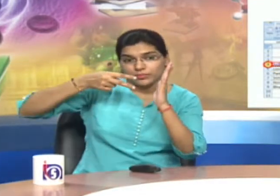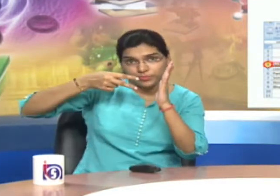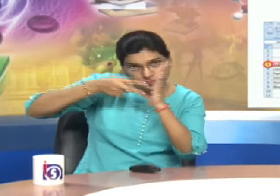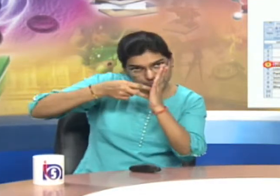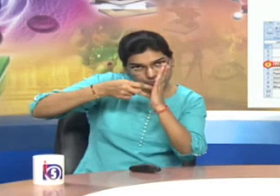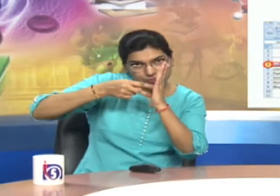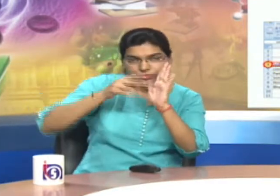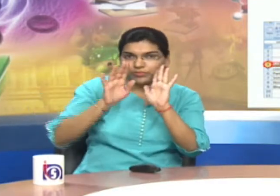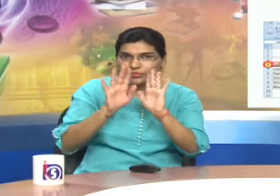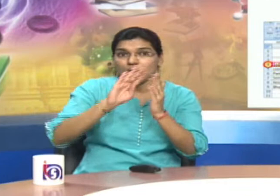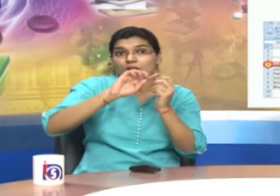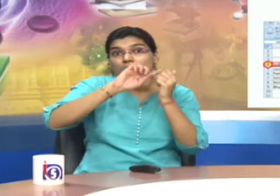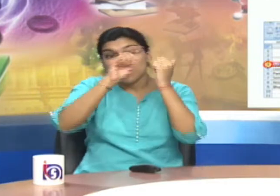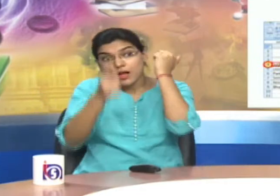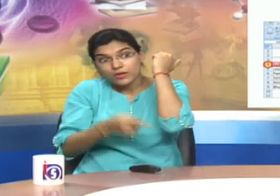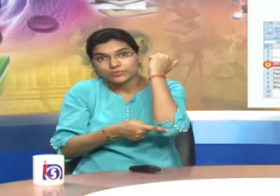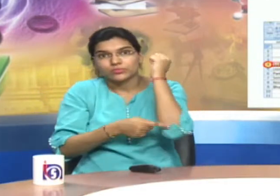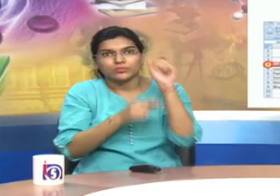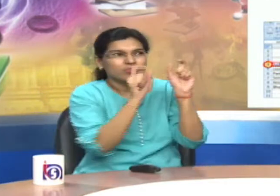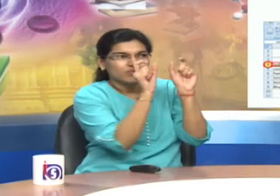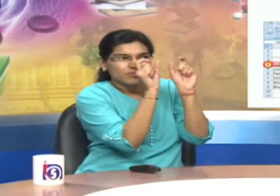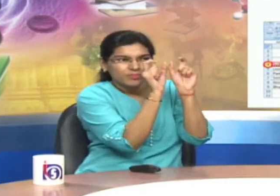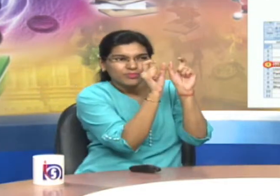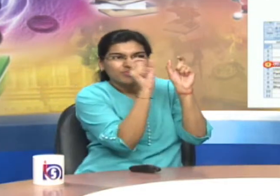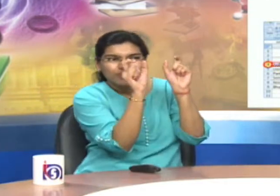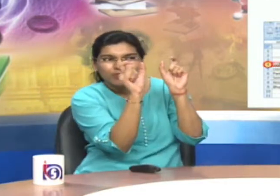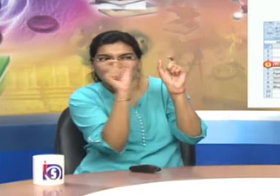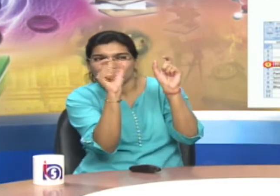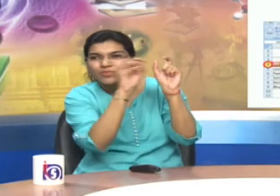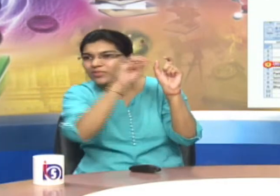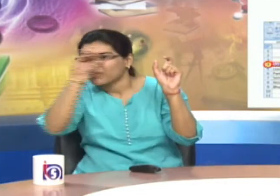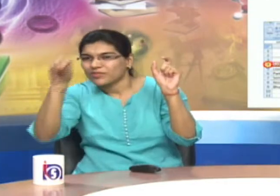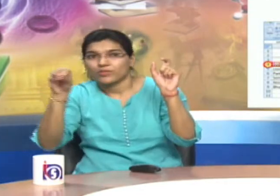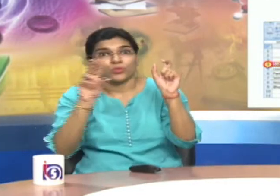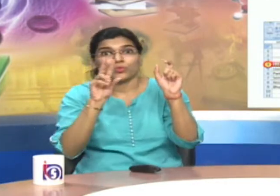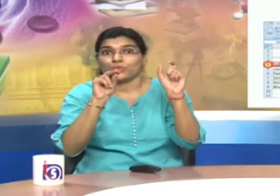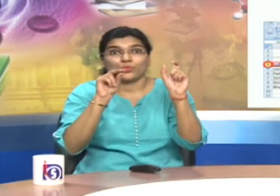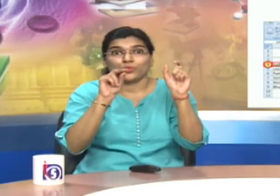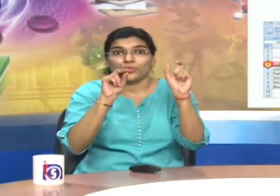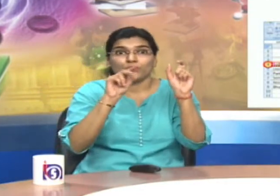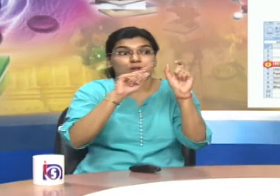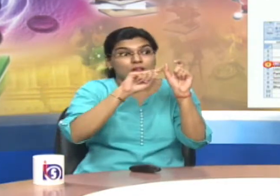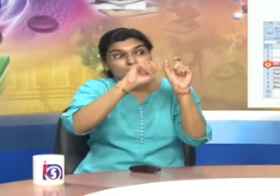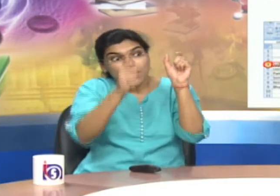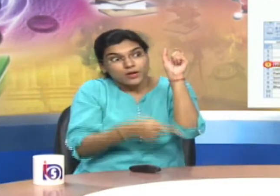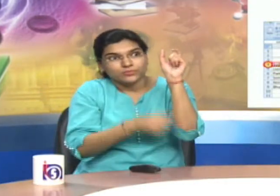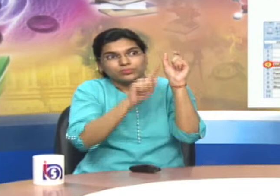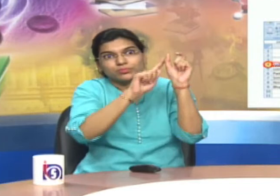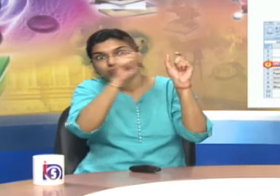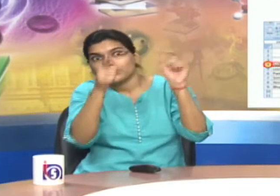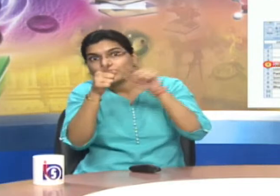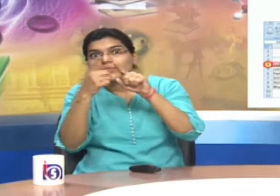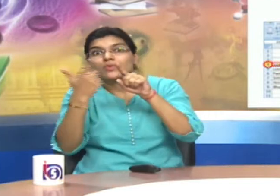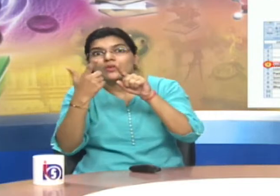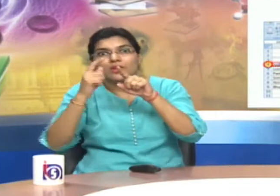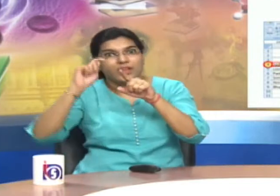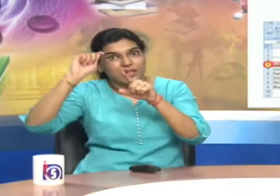tables, and here you can see the column B has physics marks and E column has